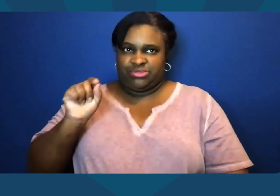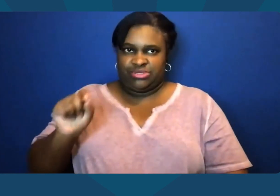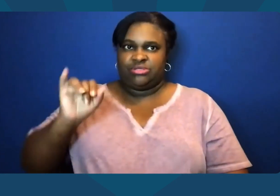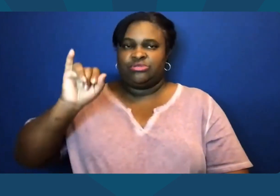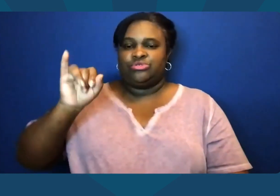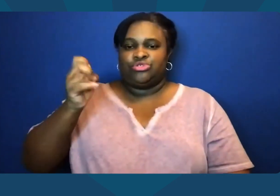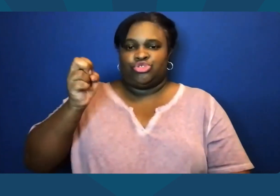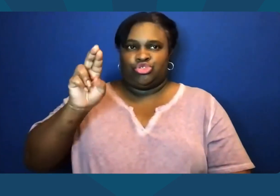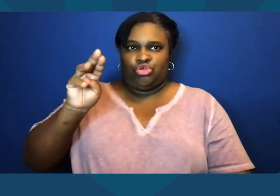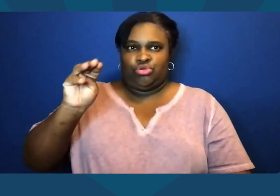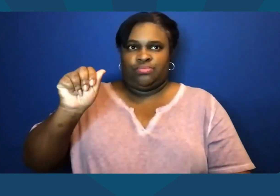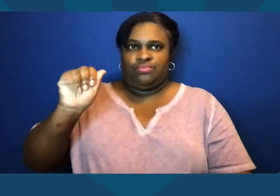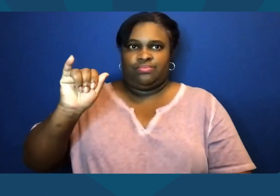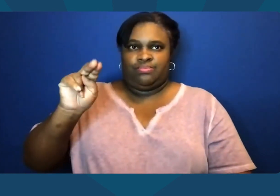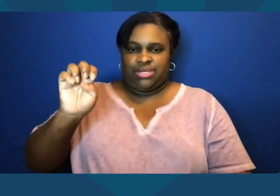Website,